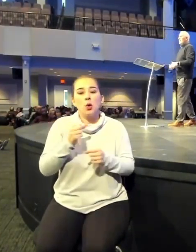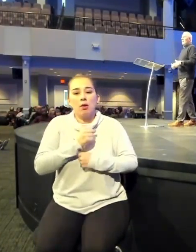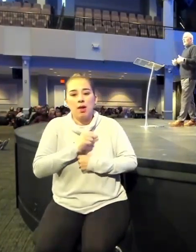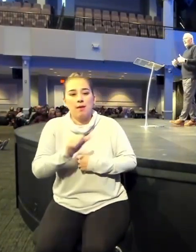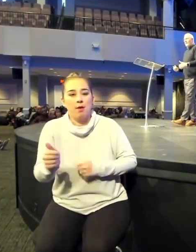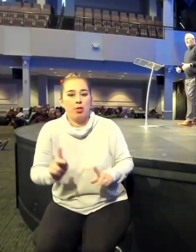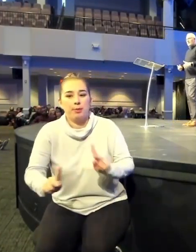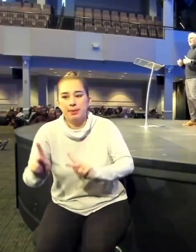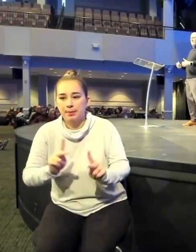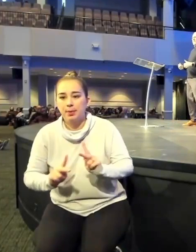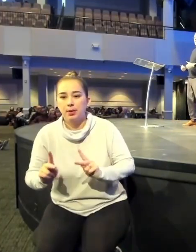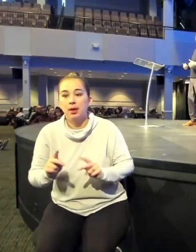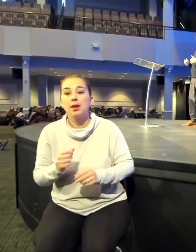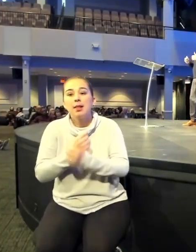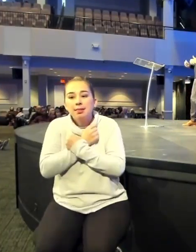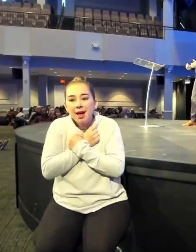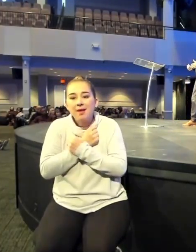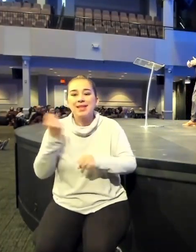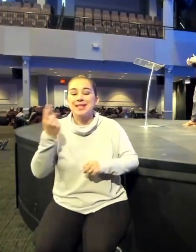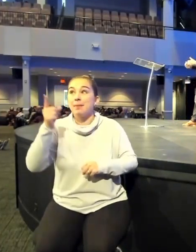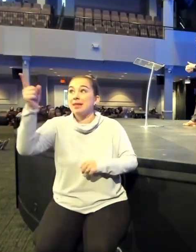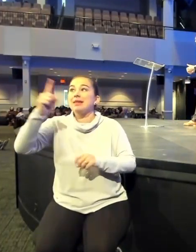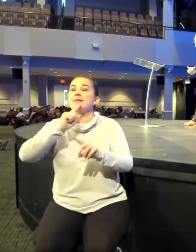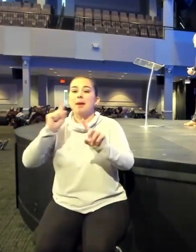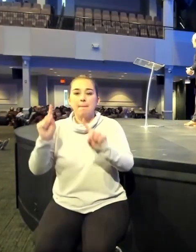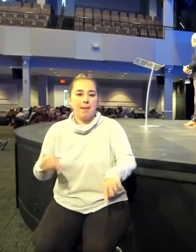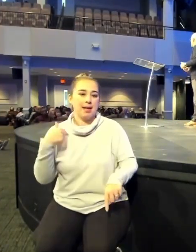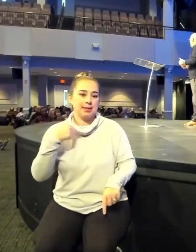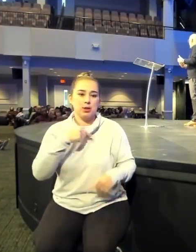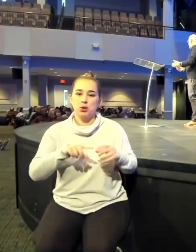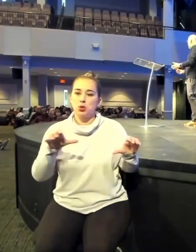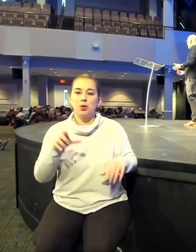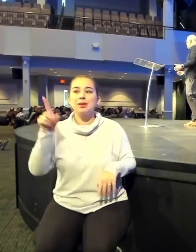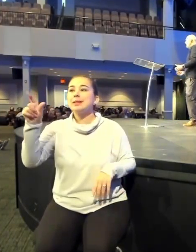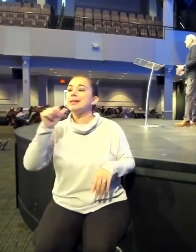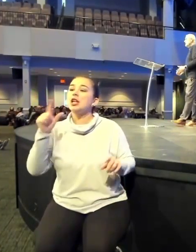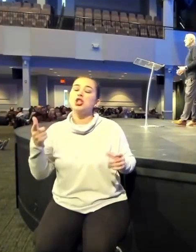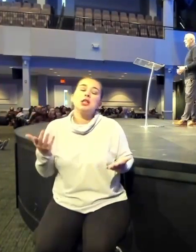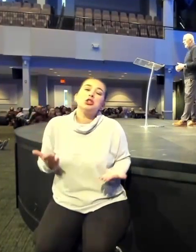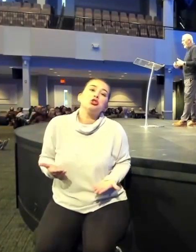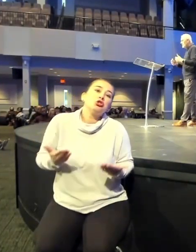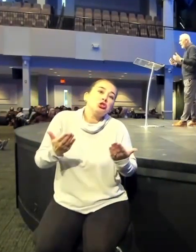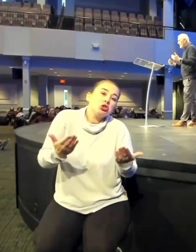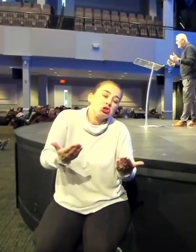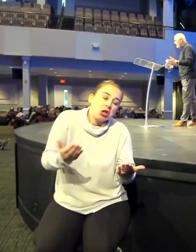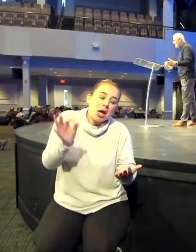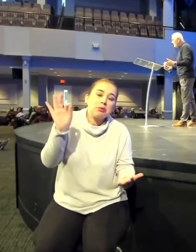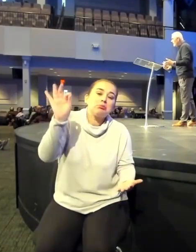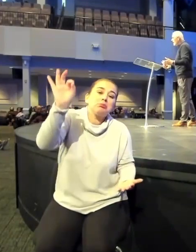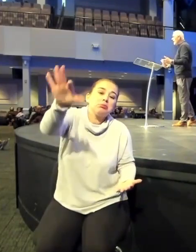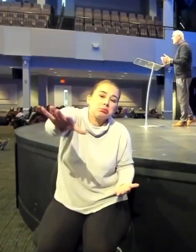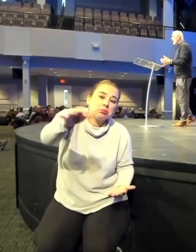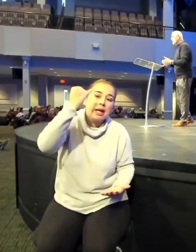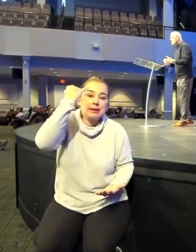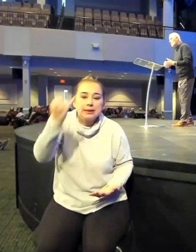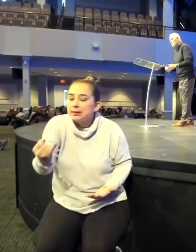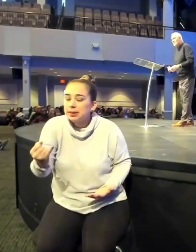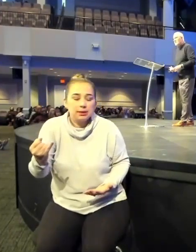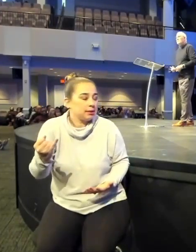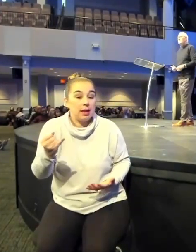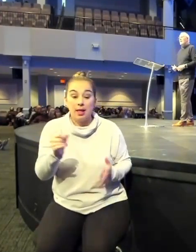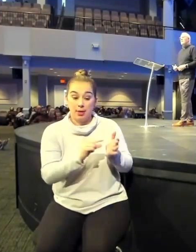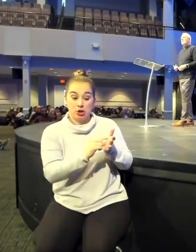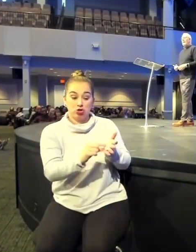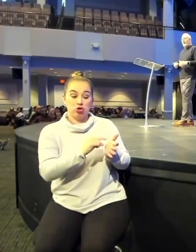another. Loving is something that we're commanded to do. It is not a suggestion. It is not a nice idea. And in fact, the